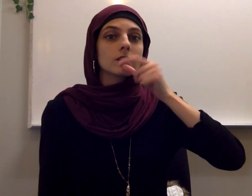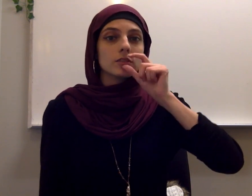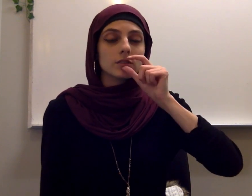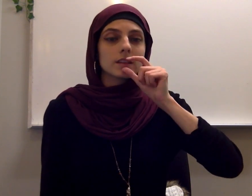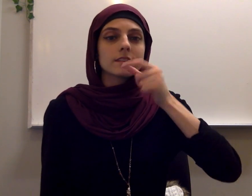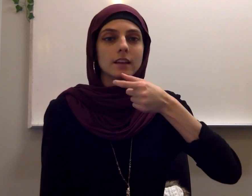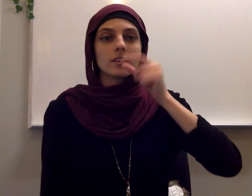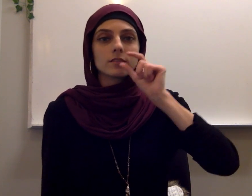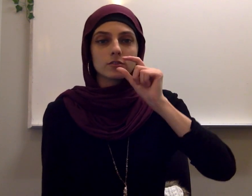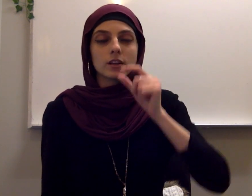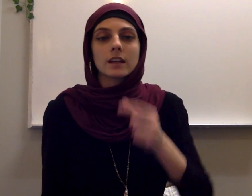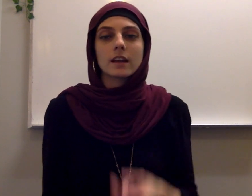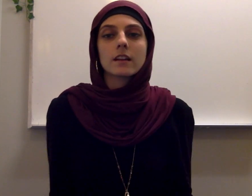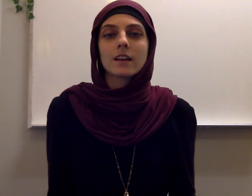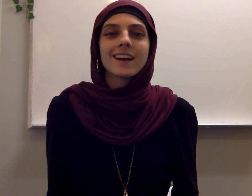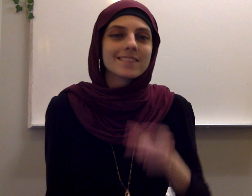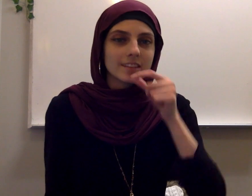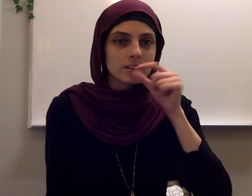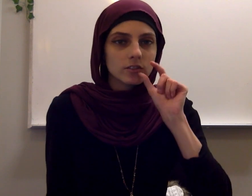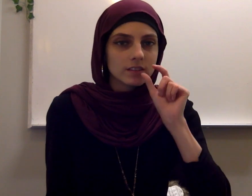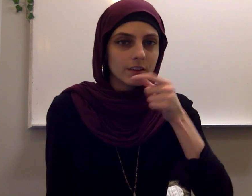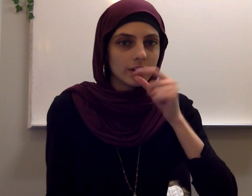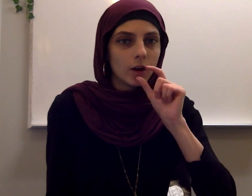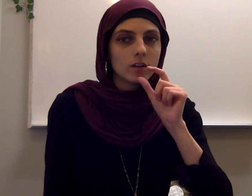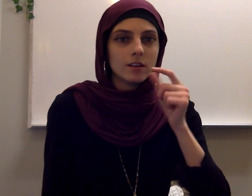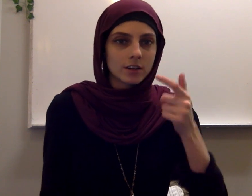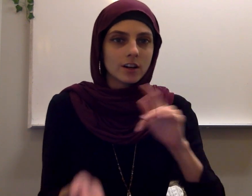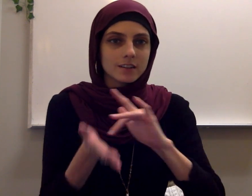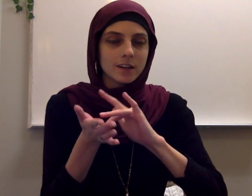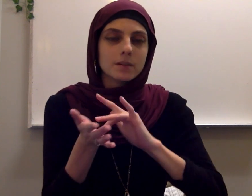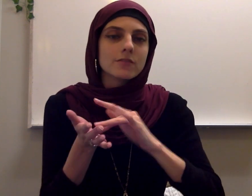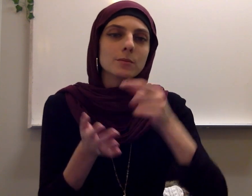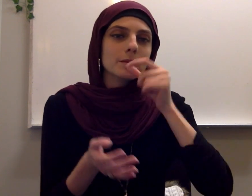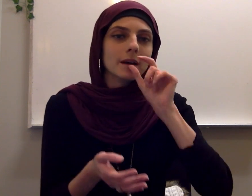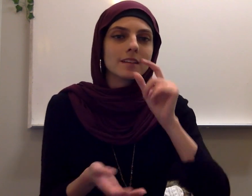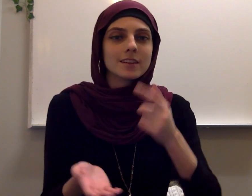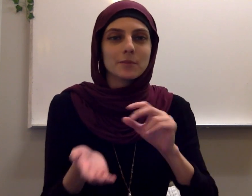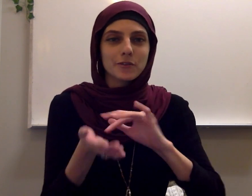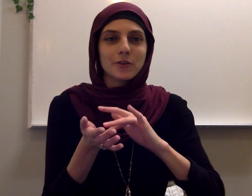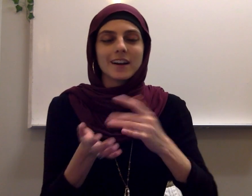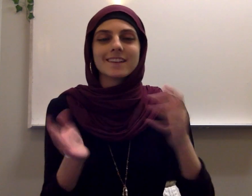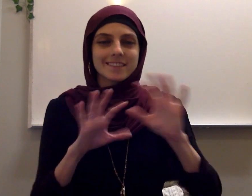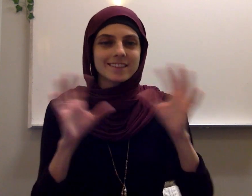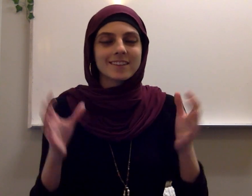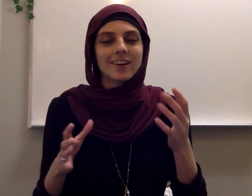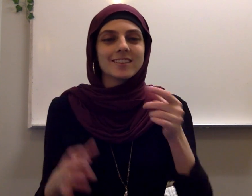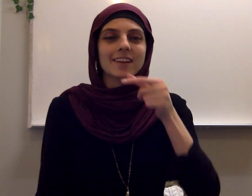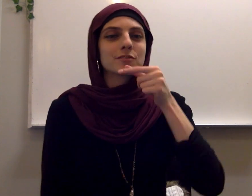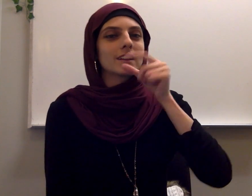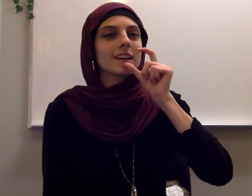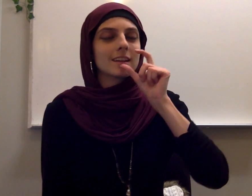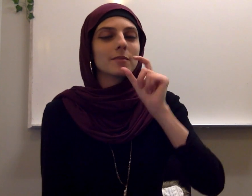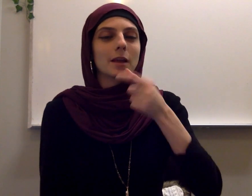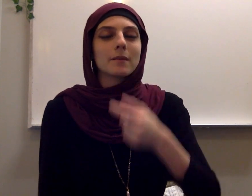do this, like you're drinking it. This is also the sign for alcohol or cocktail, but if you put medicine before it in context, right, it makes